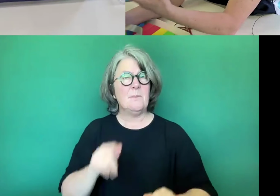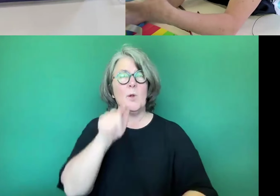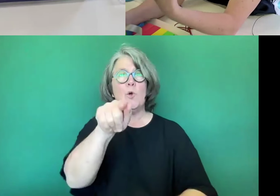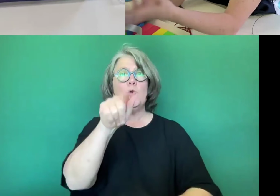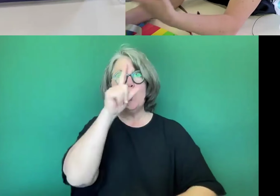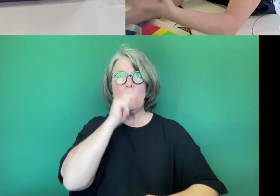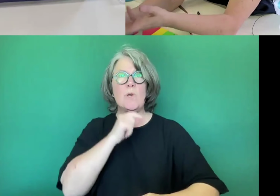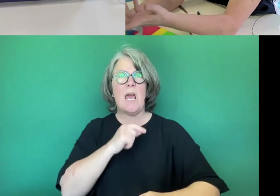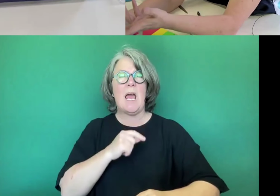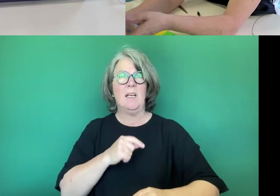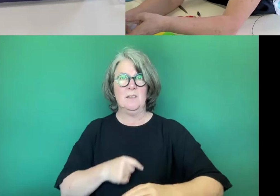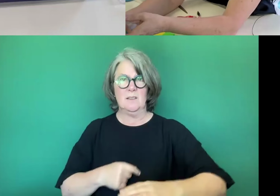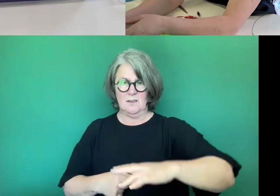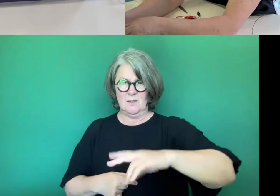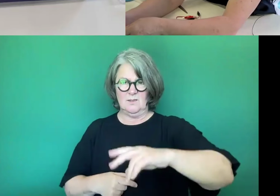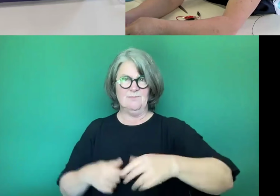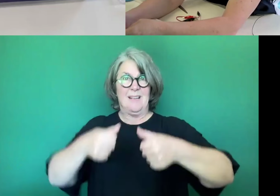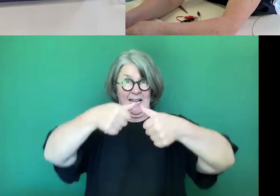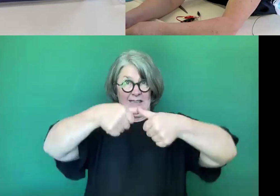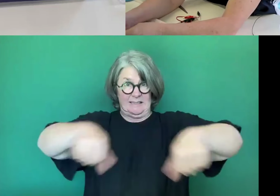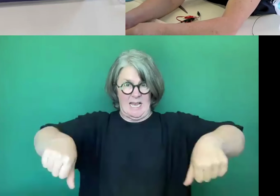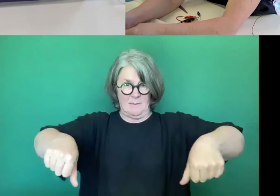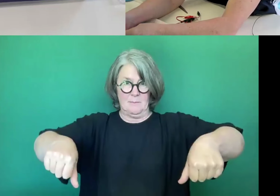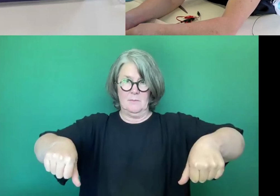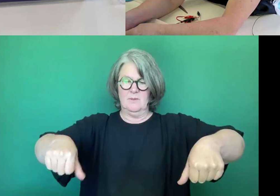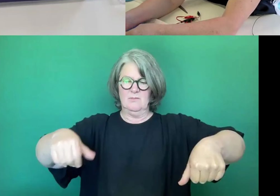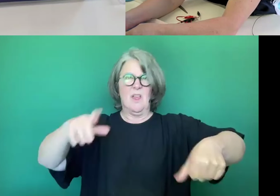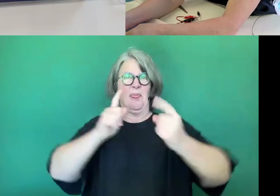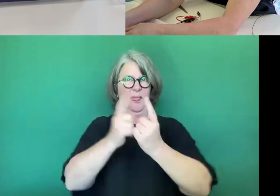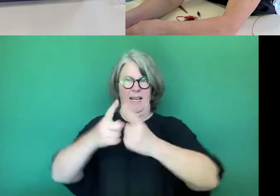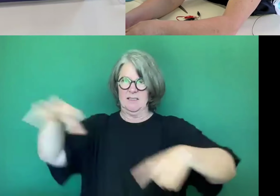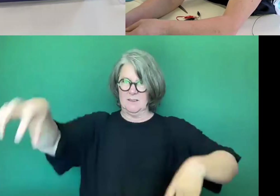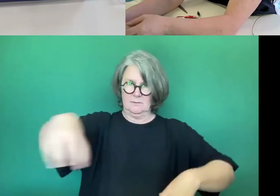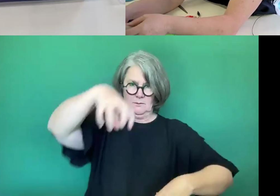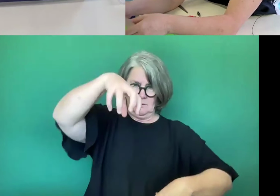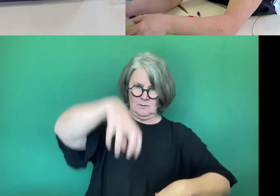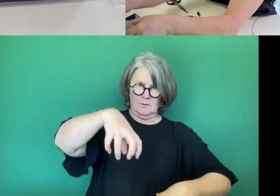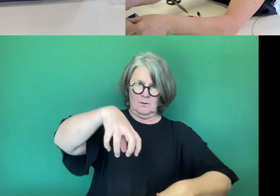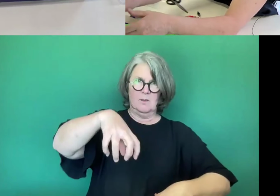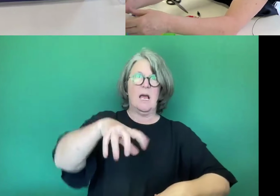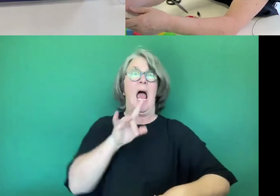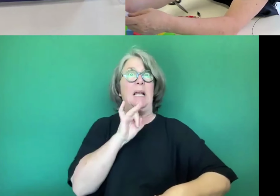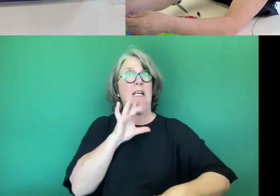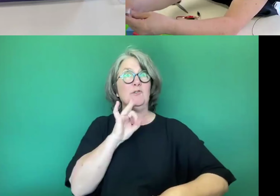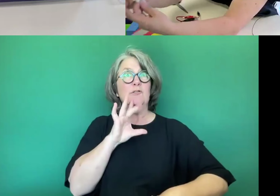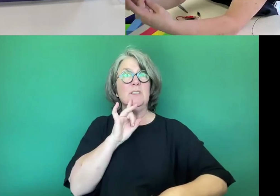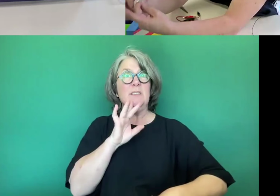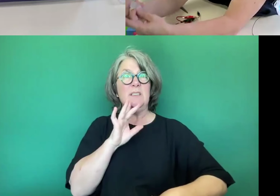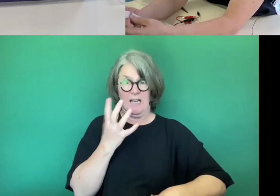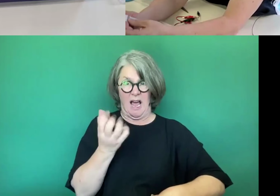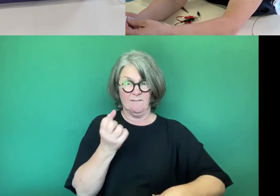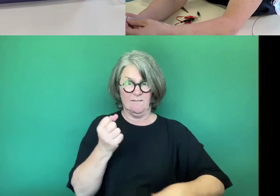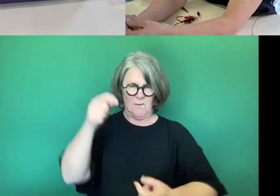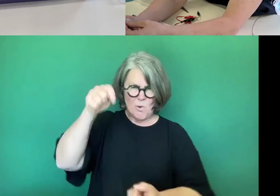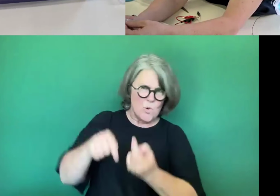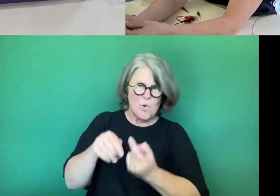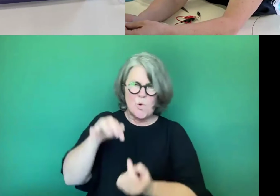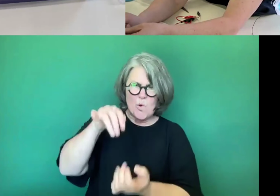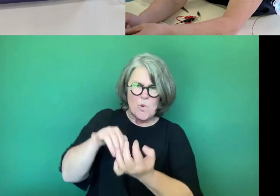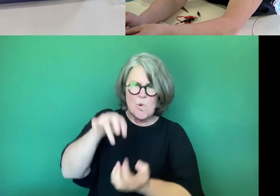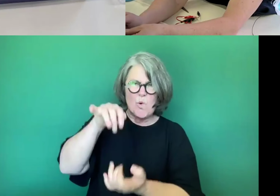and it'll conduct electricity either way. That's super important. Now, the other thing you need to know, so we've all